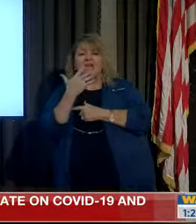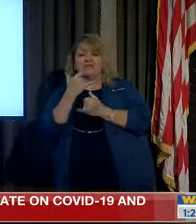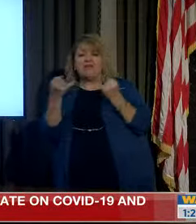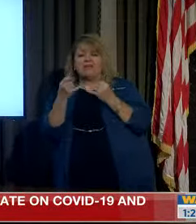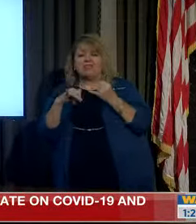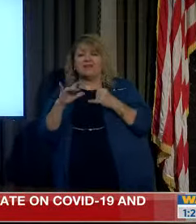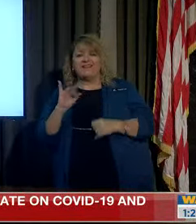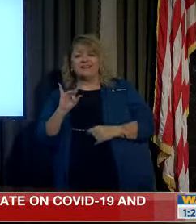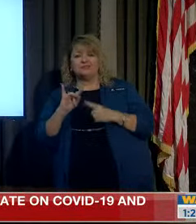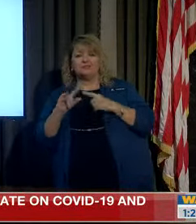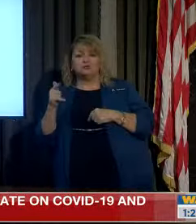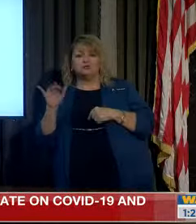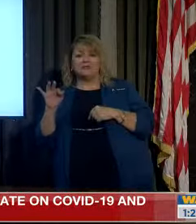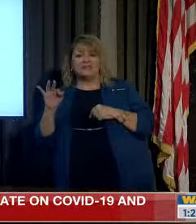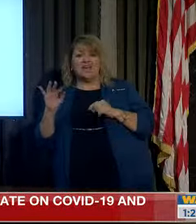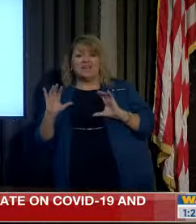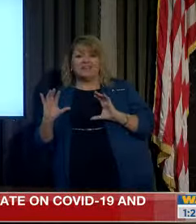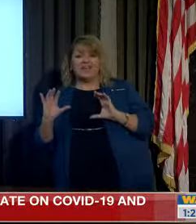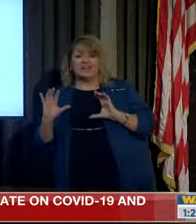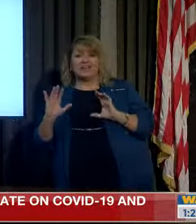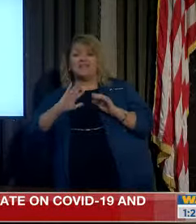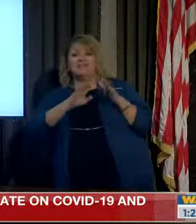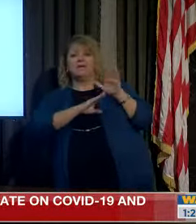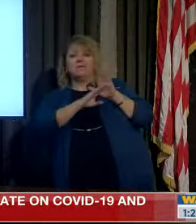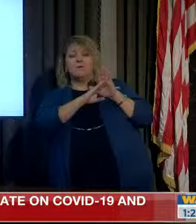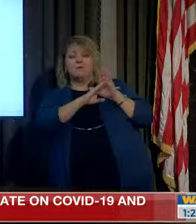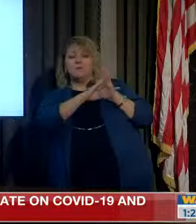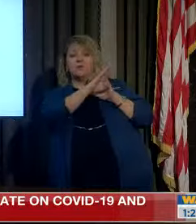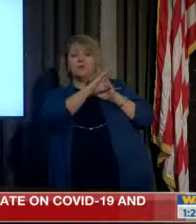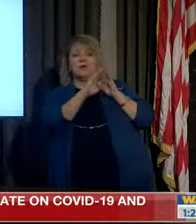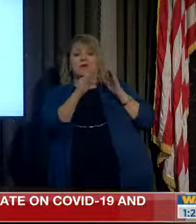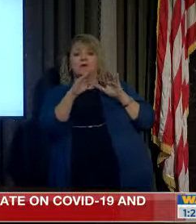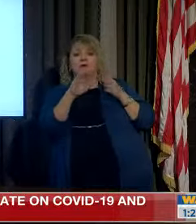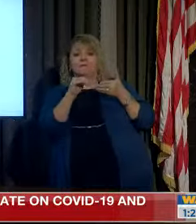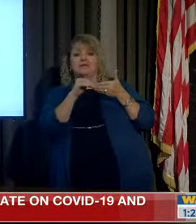and then about in the middle of the surge, early to